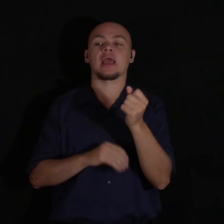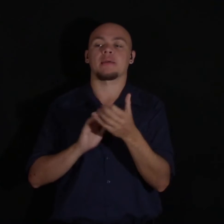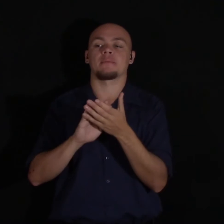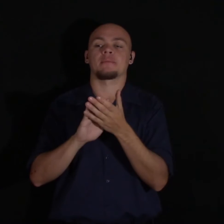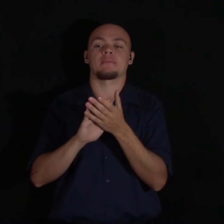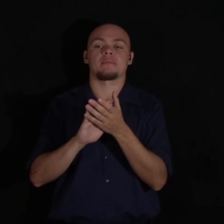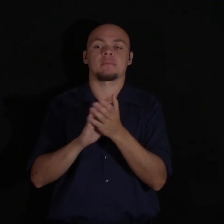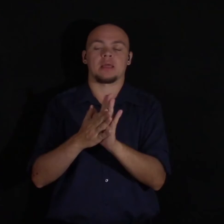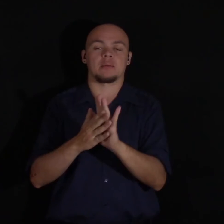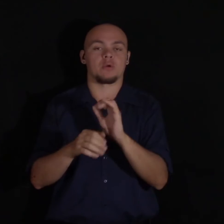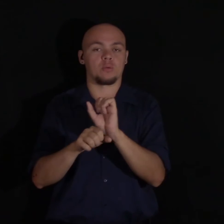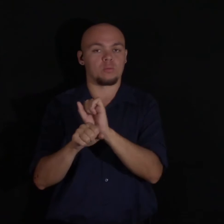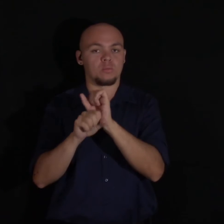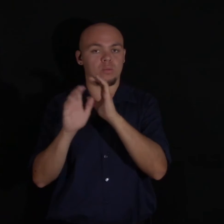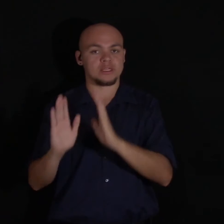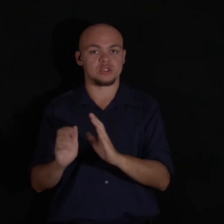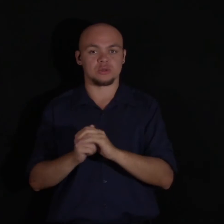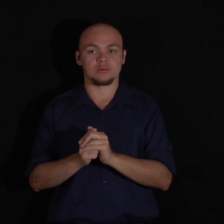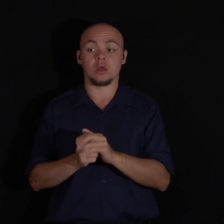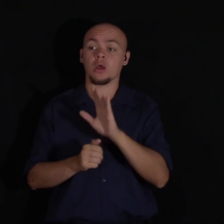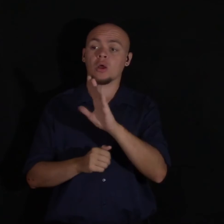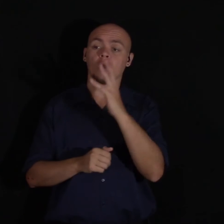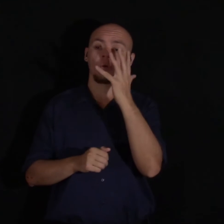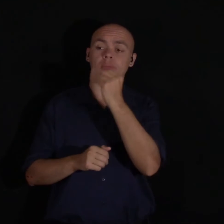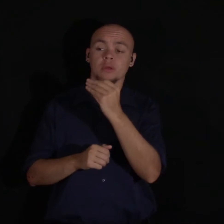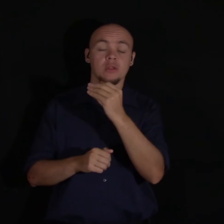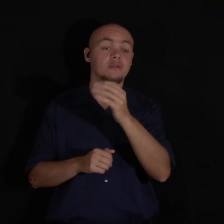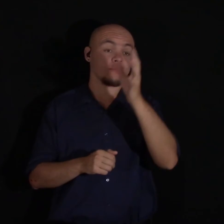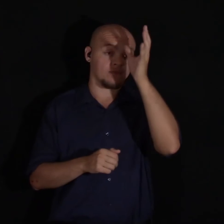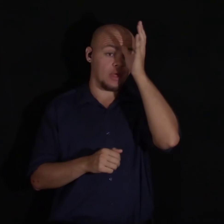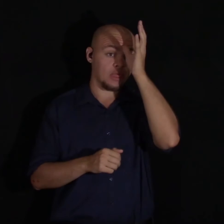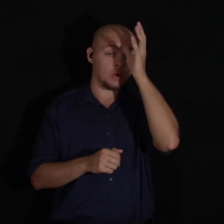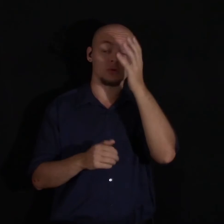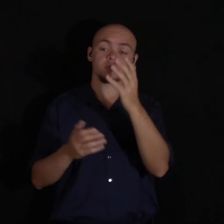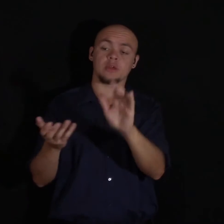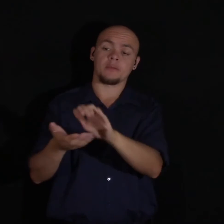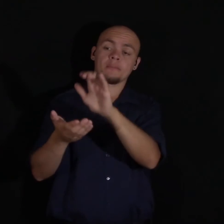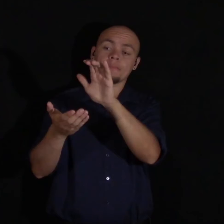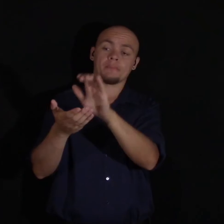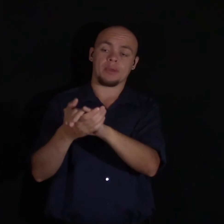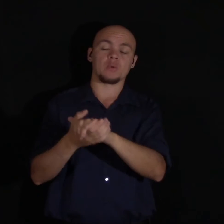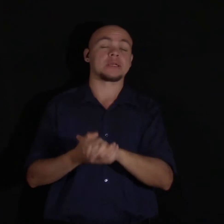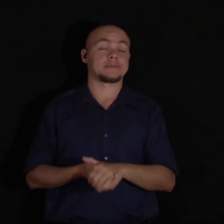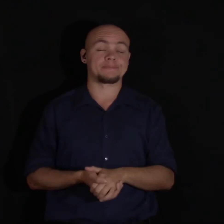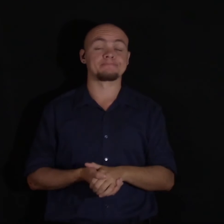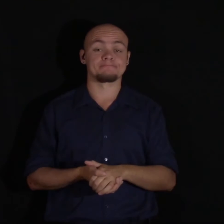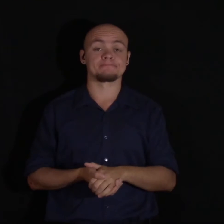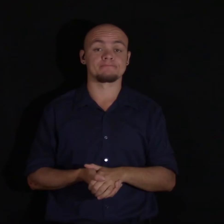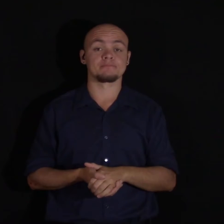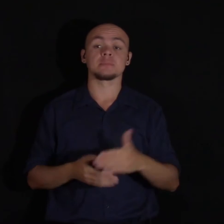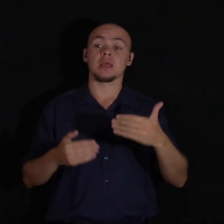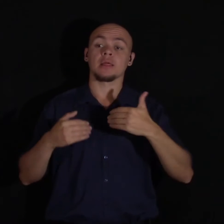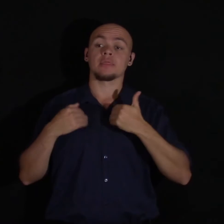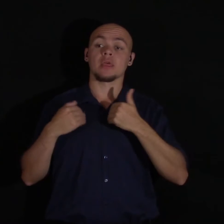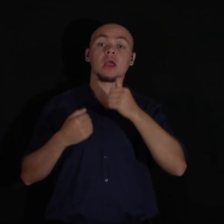beauty, she had won the heart of the father of Safie, who married her. The young girl spoke in high